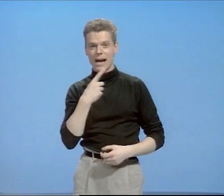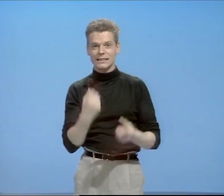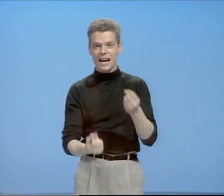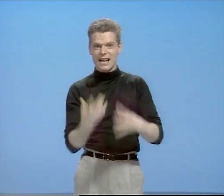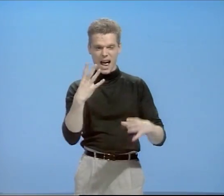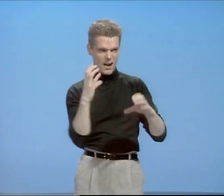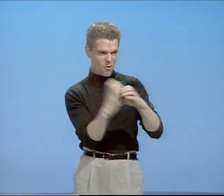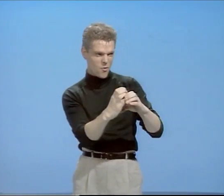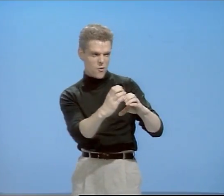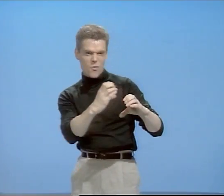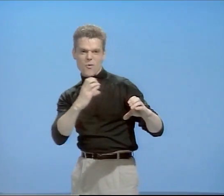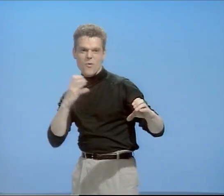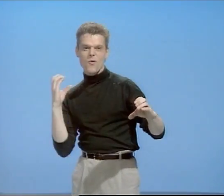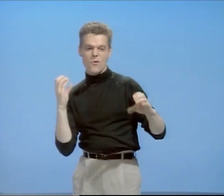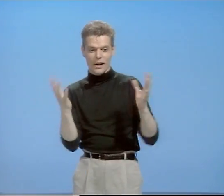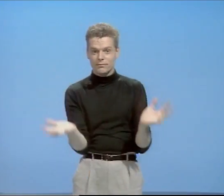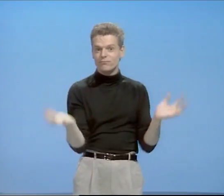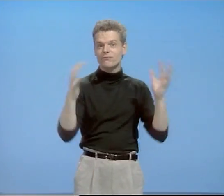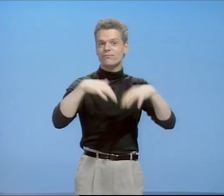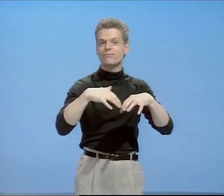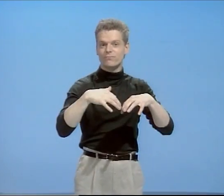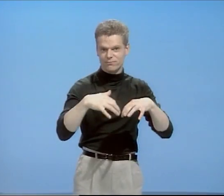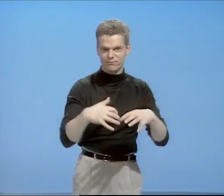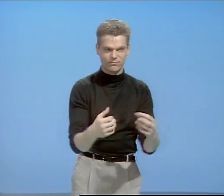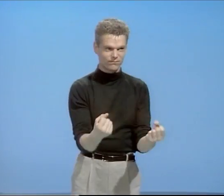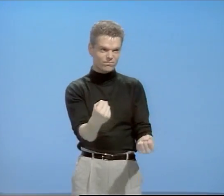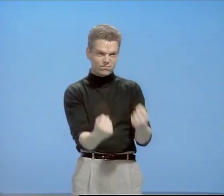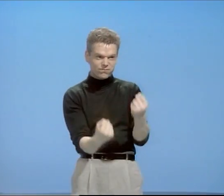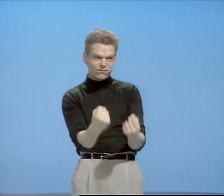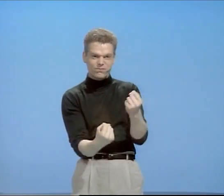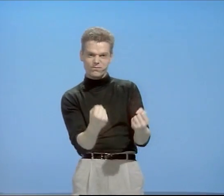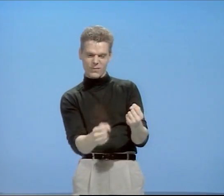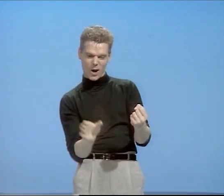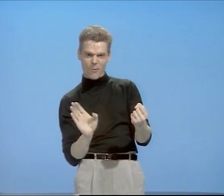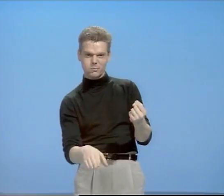The family got into their large, expensive, big red car and drove off at speed.